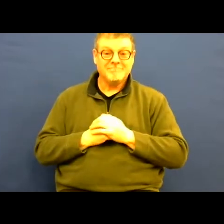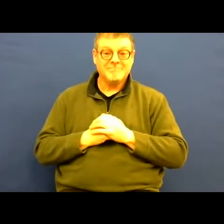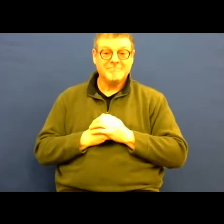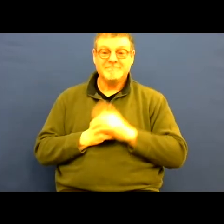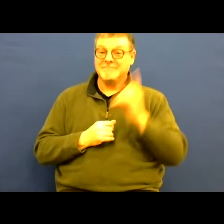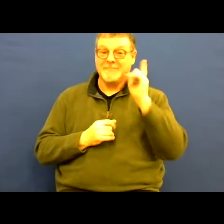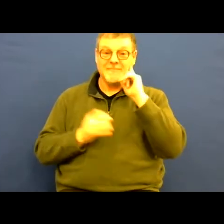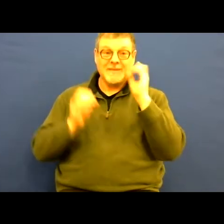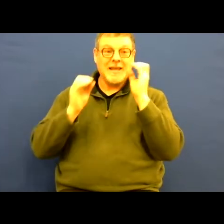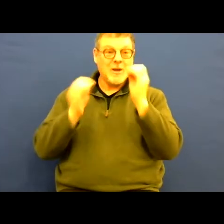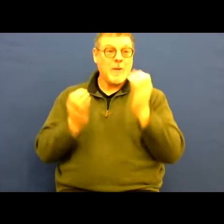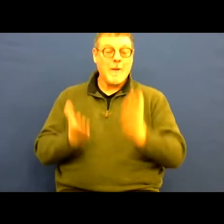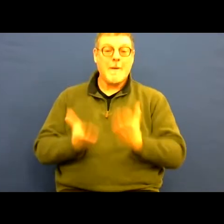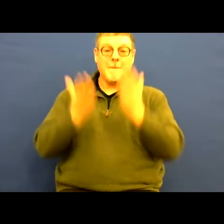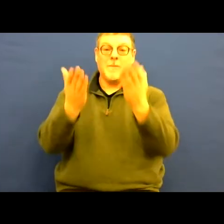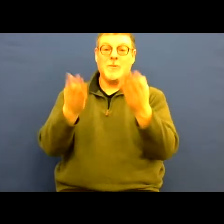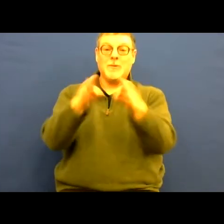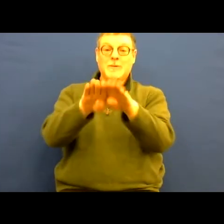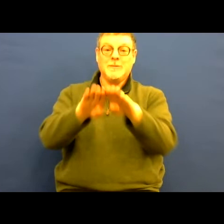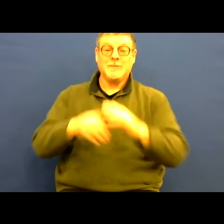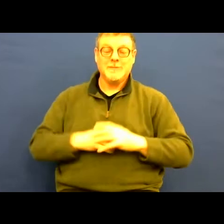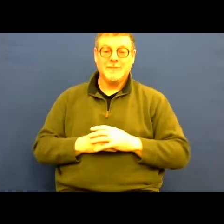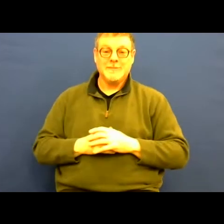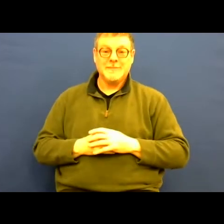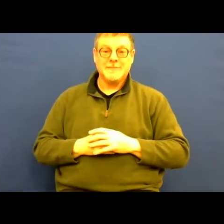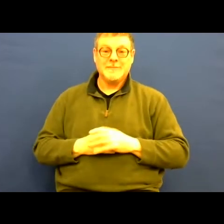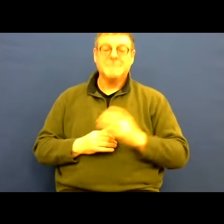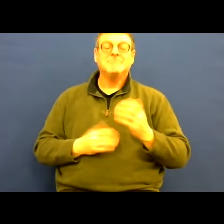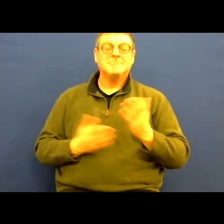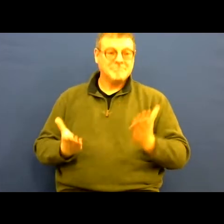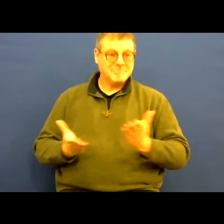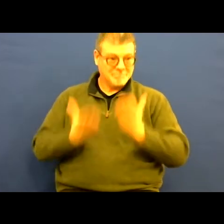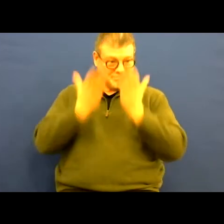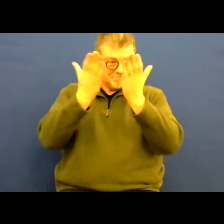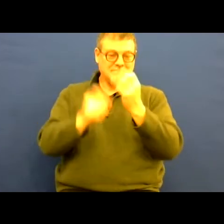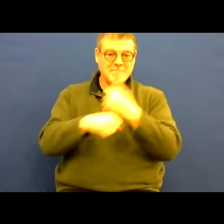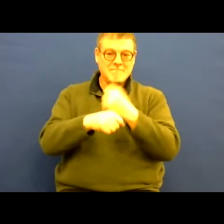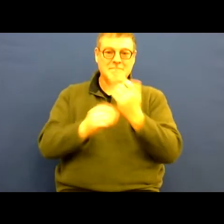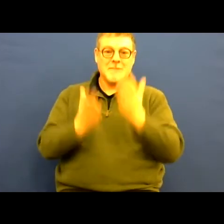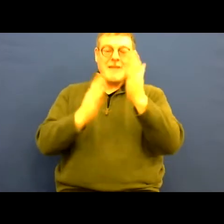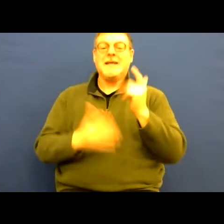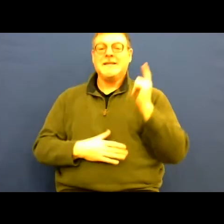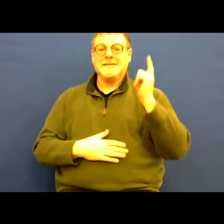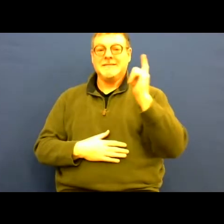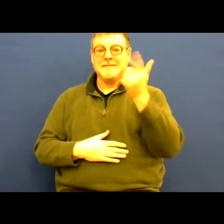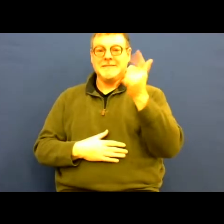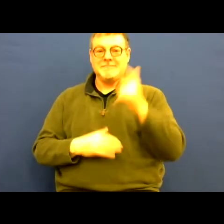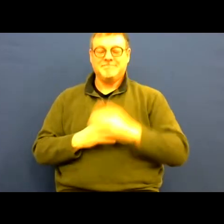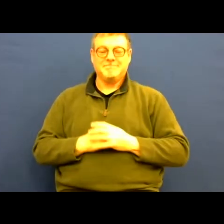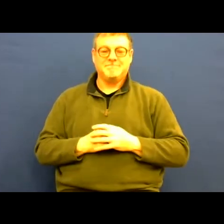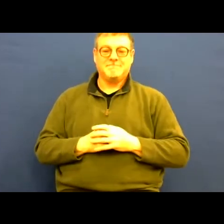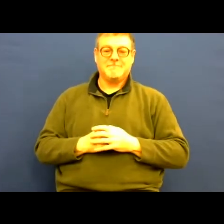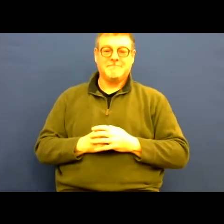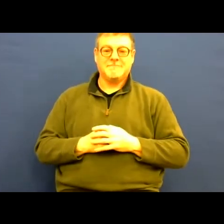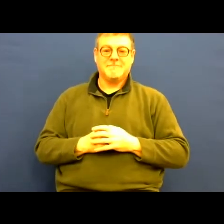I'm hearing none. Can I get a motion to adjourn? Make a motion to adjourn. Second.